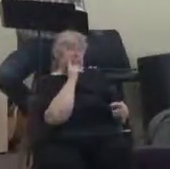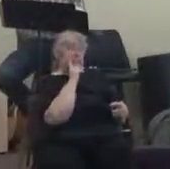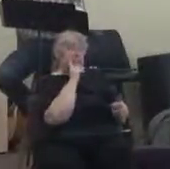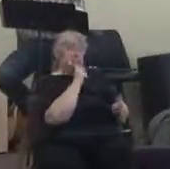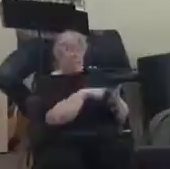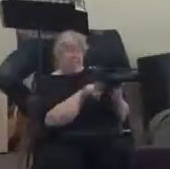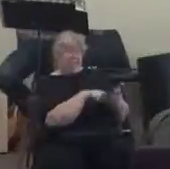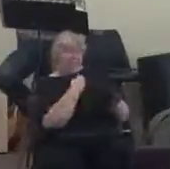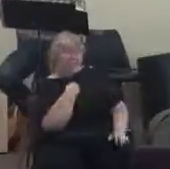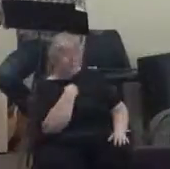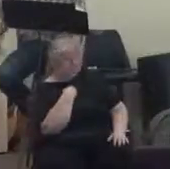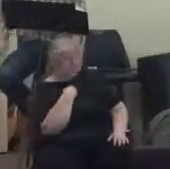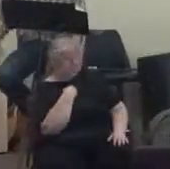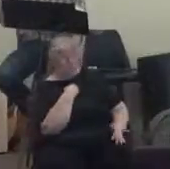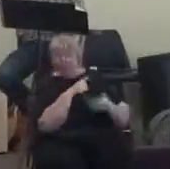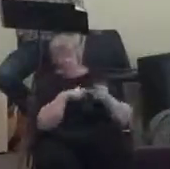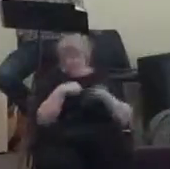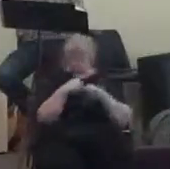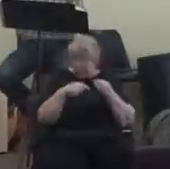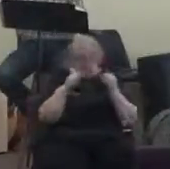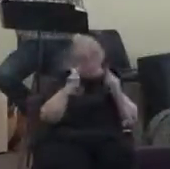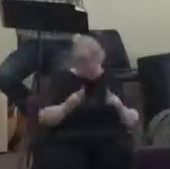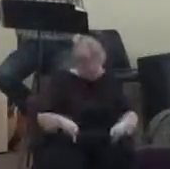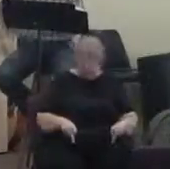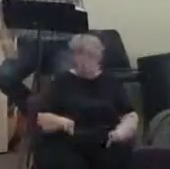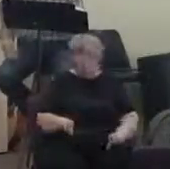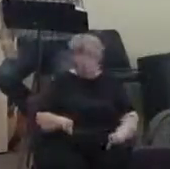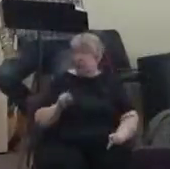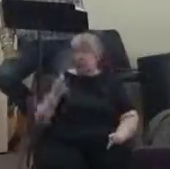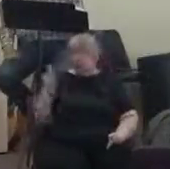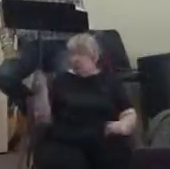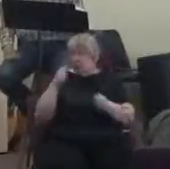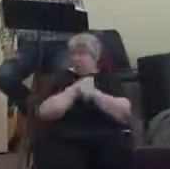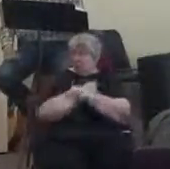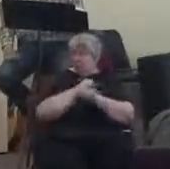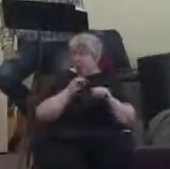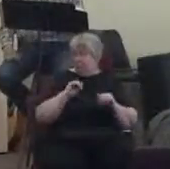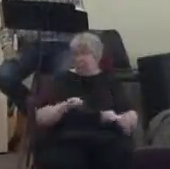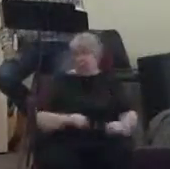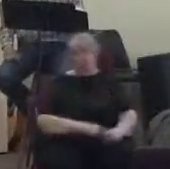what about the one you love, dude? How you going to treat him?